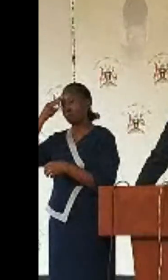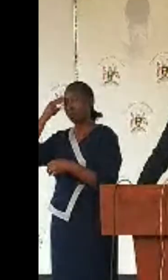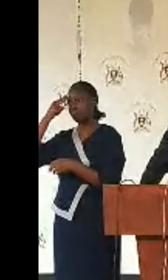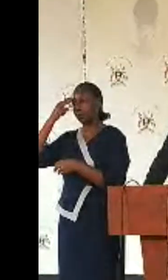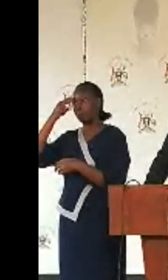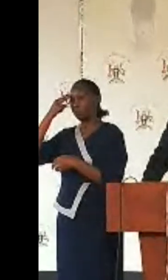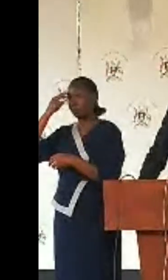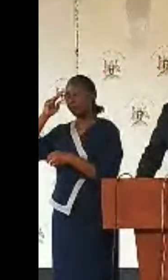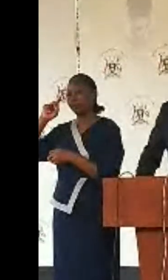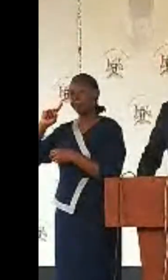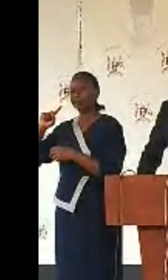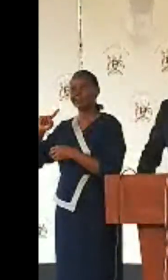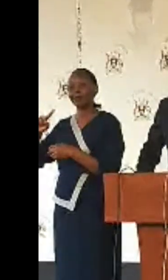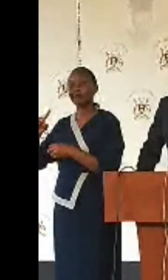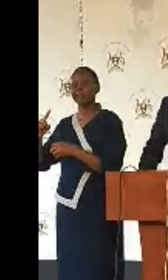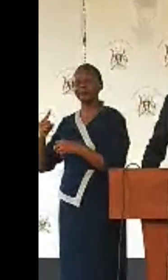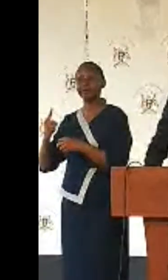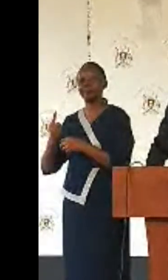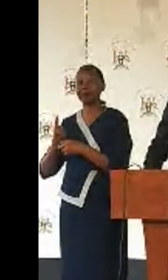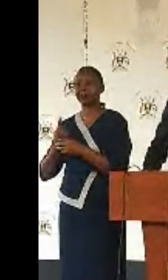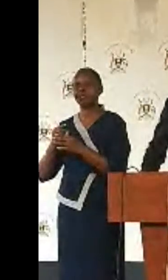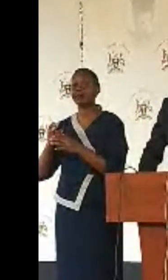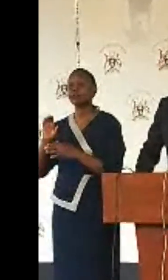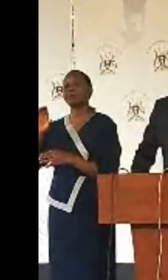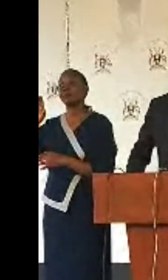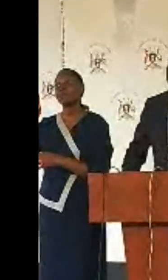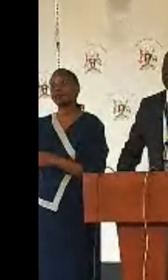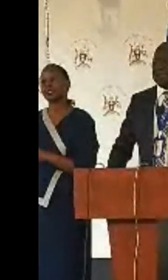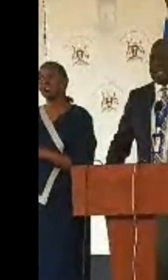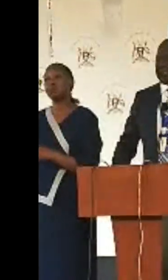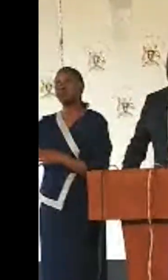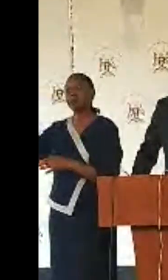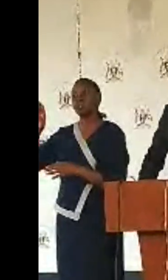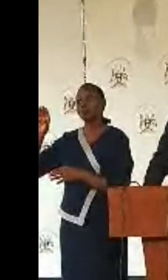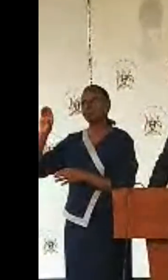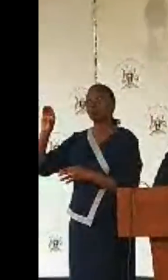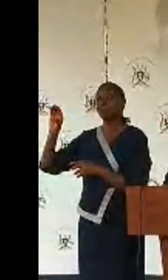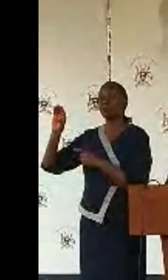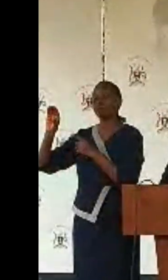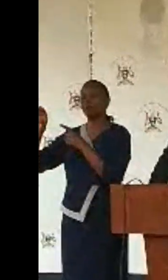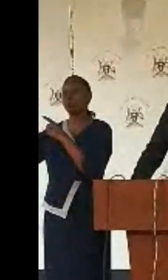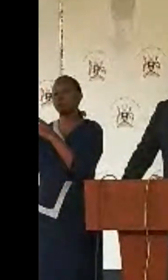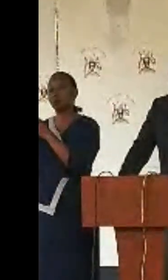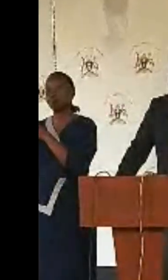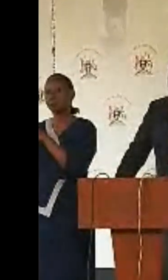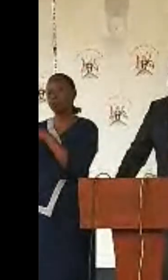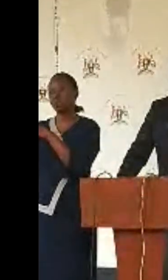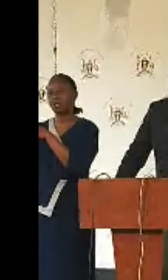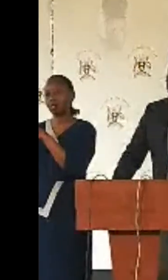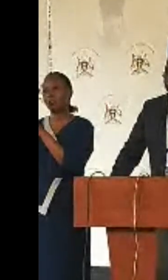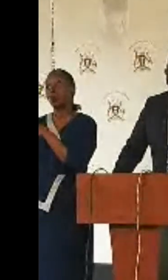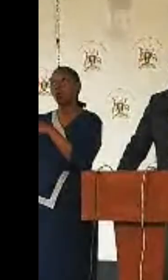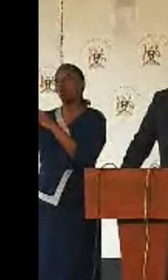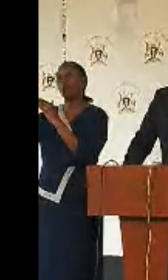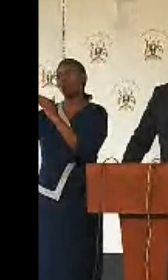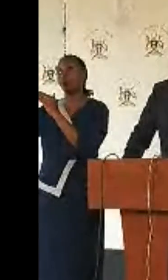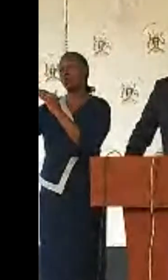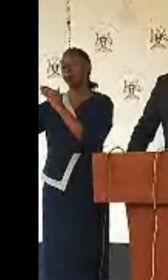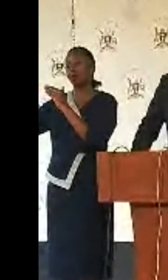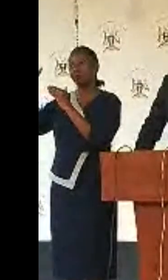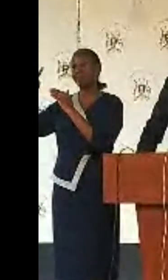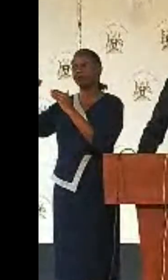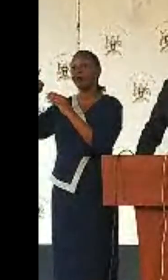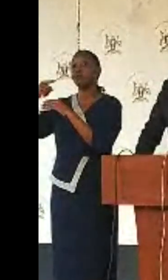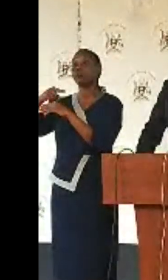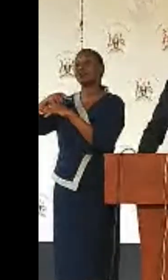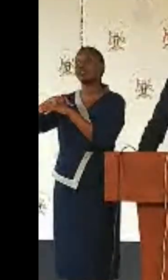the pioneers of the CBC, those that start the competency-based examination for the first time,